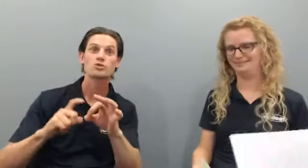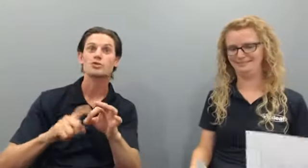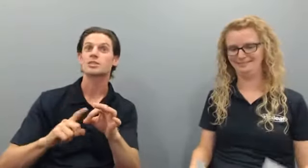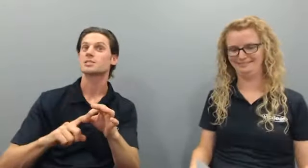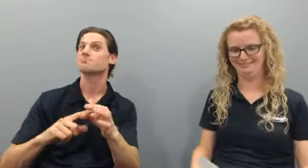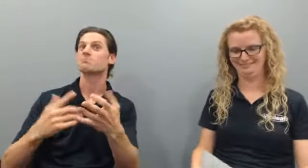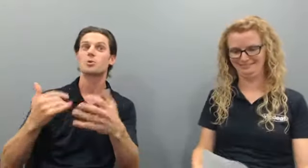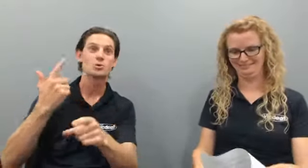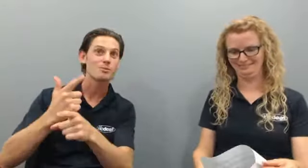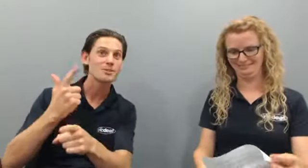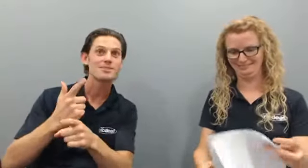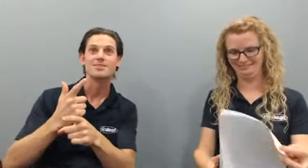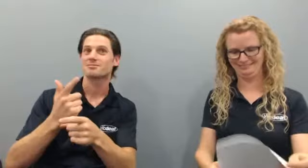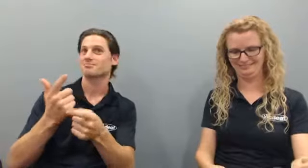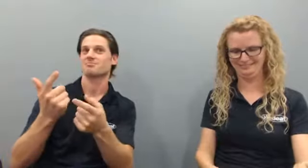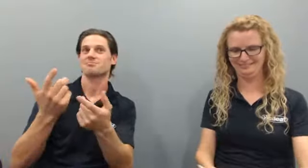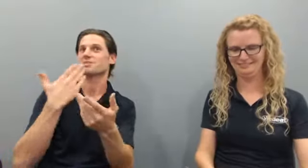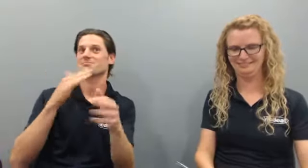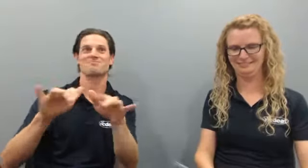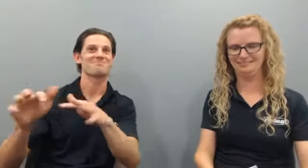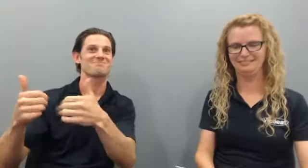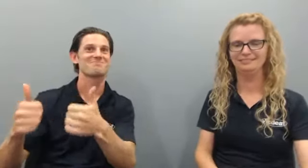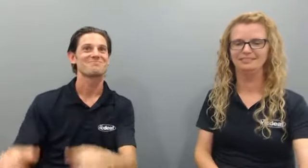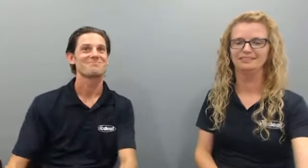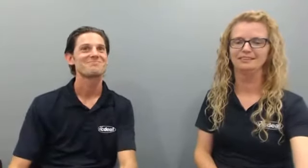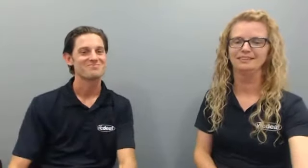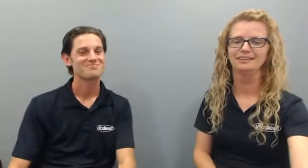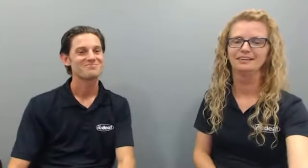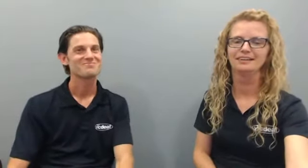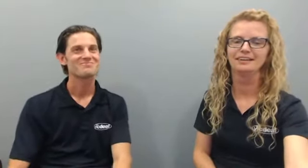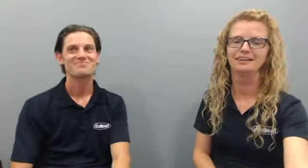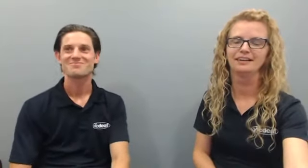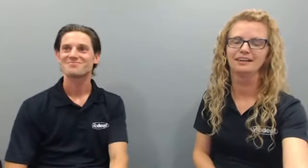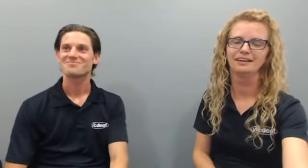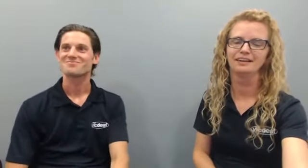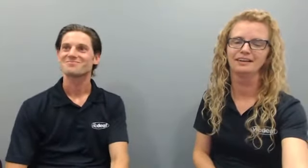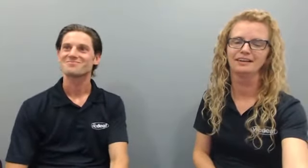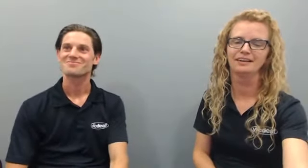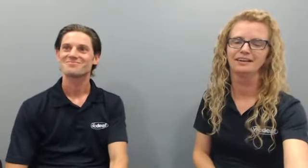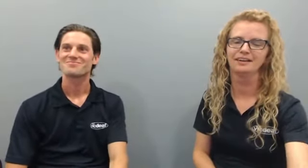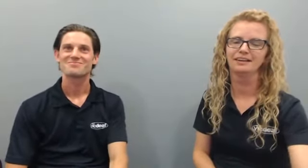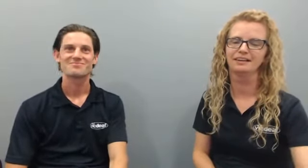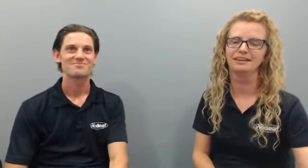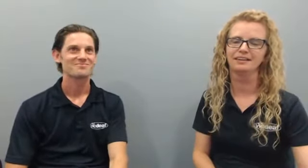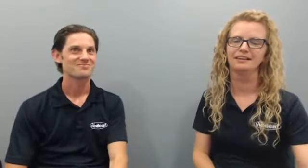Now, for those of you watching at home, do you have any other questions or comments? Please feel free to share them with us.